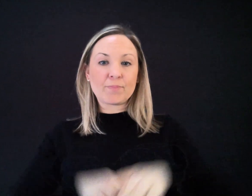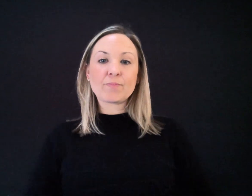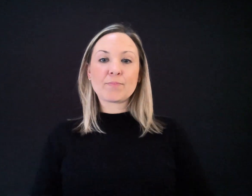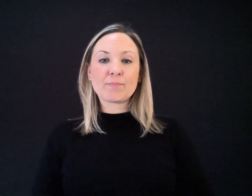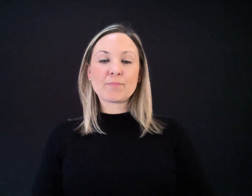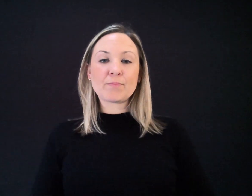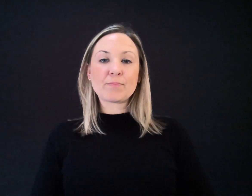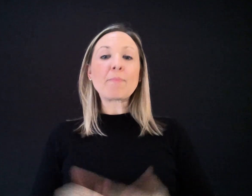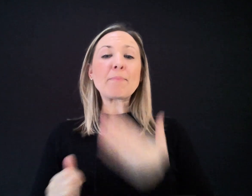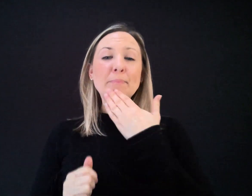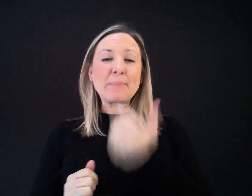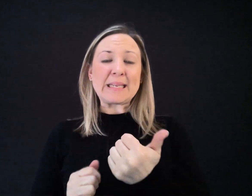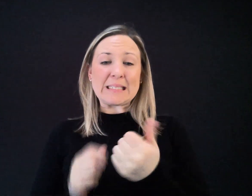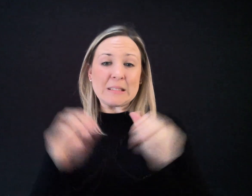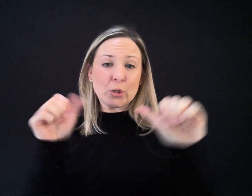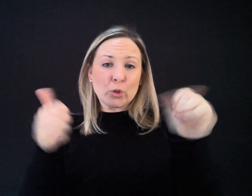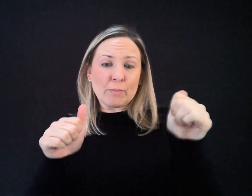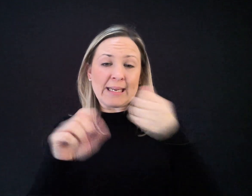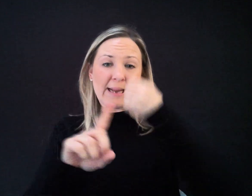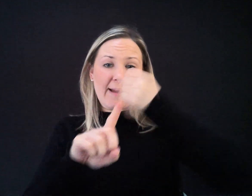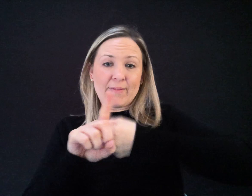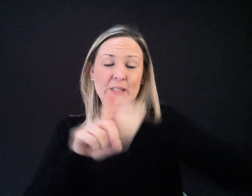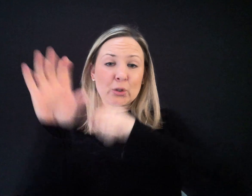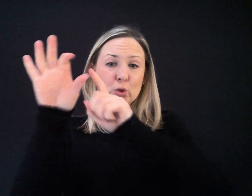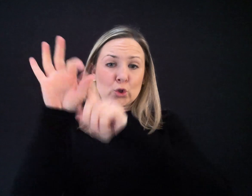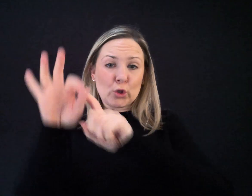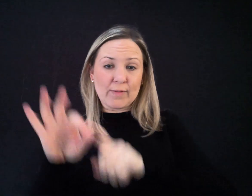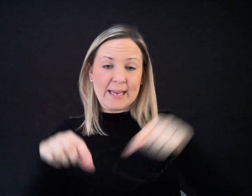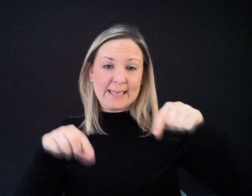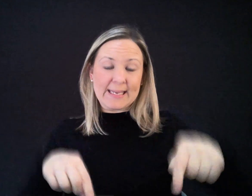Please complete our advocacy survey here at